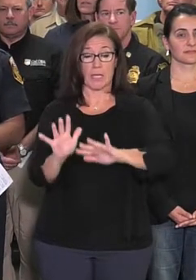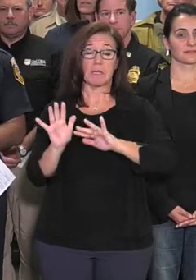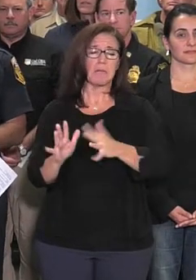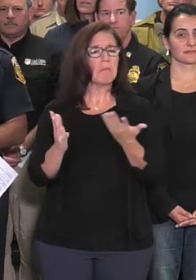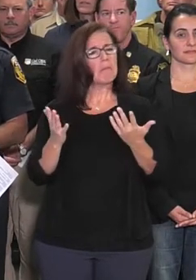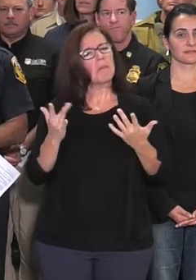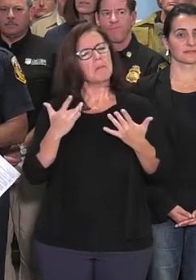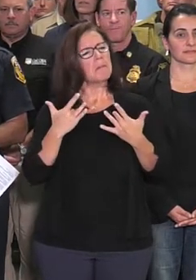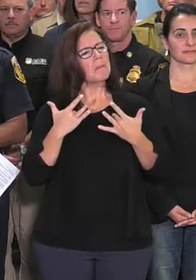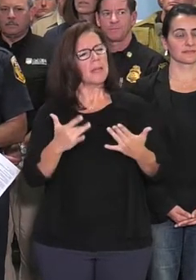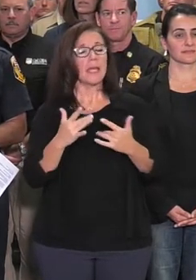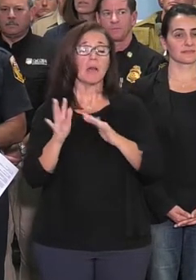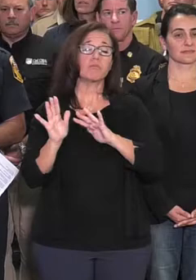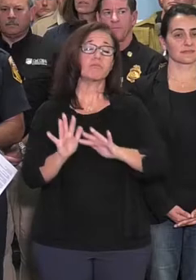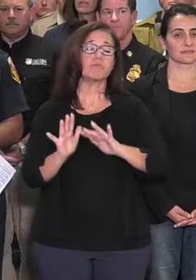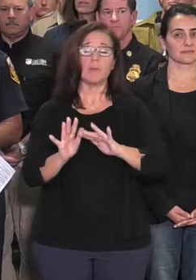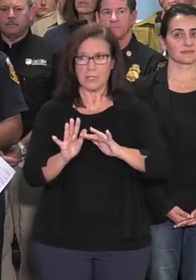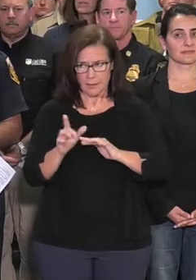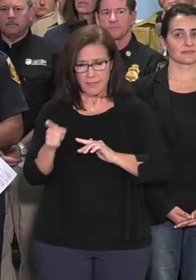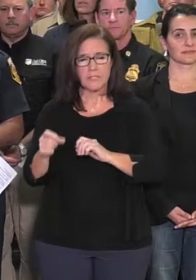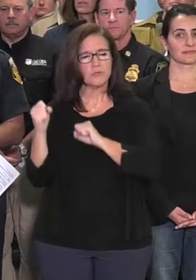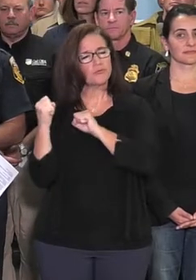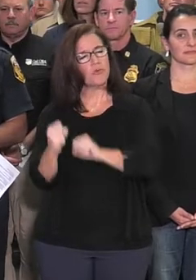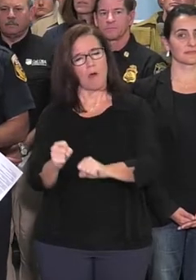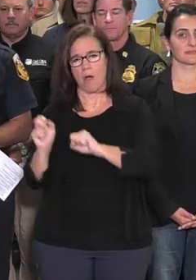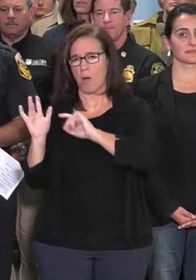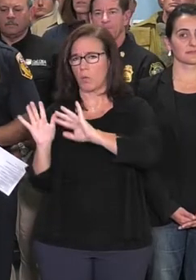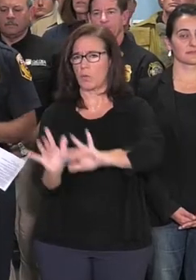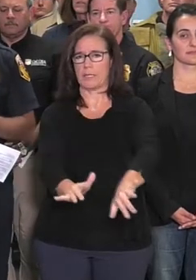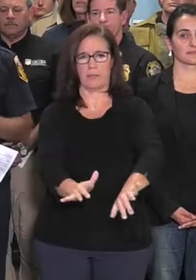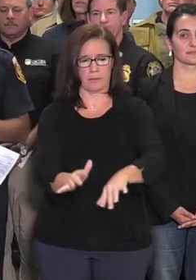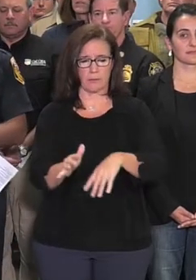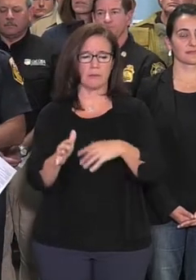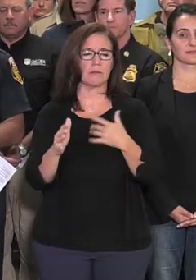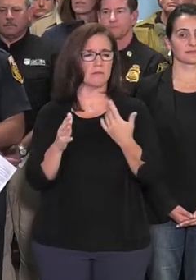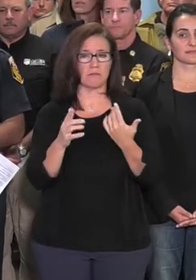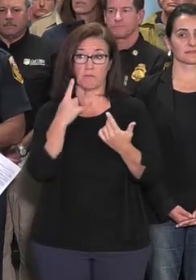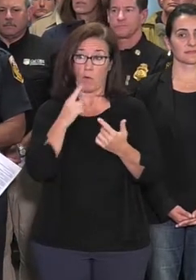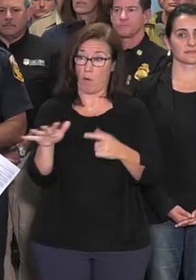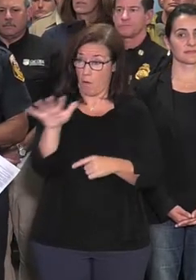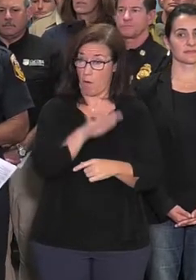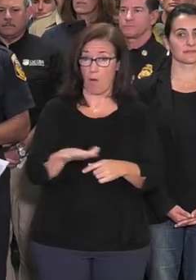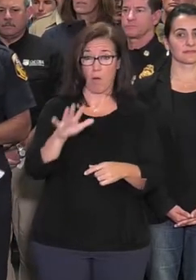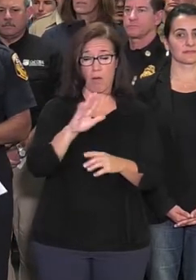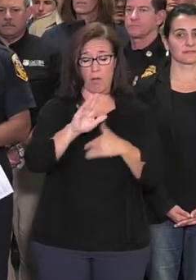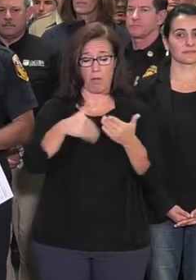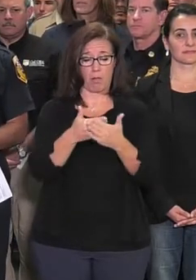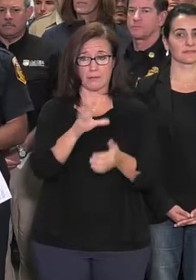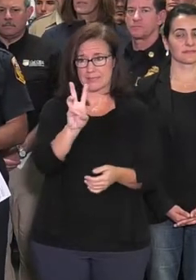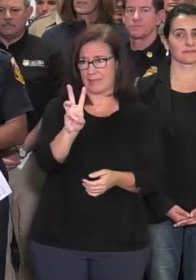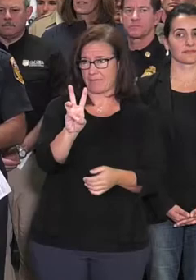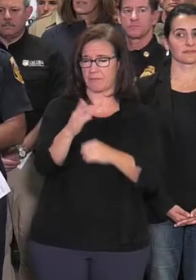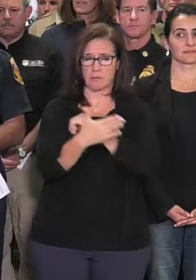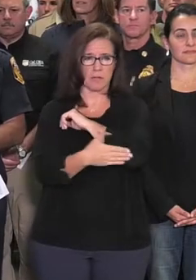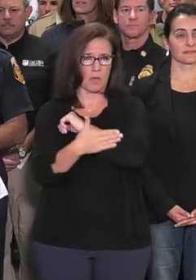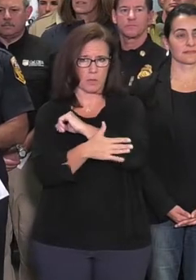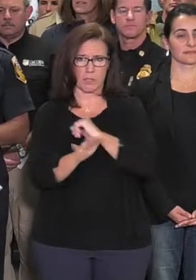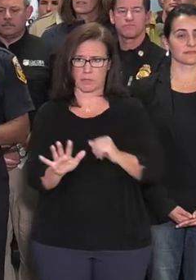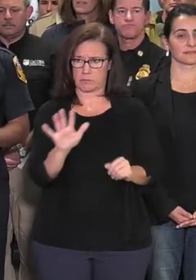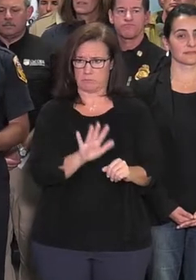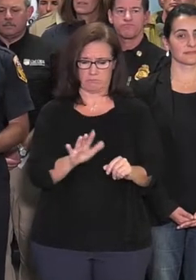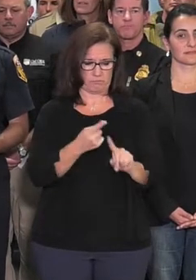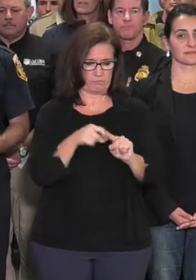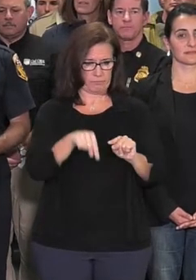very localized, but absolutely strong, intense winds in all of the seven counties that have been impacted, you know,